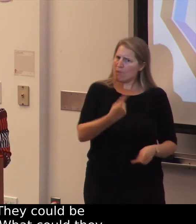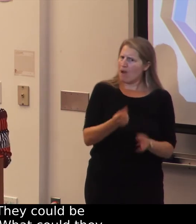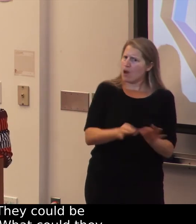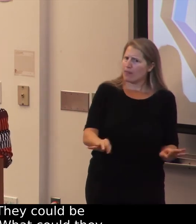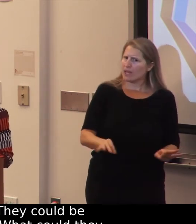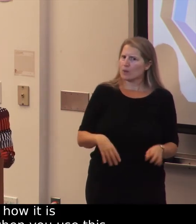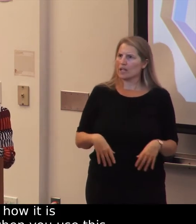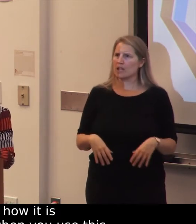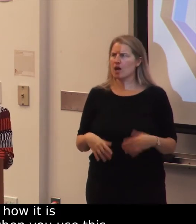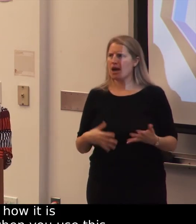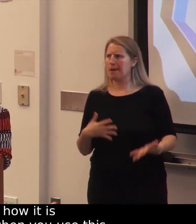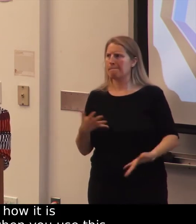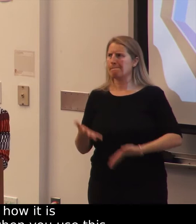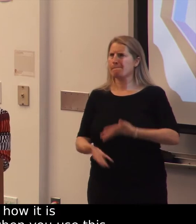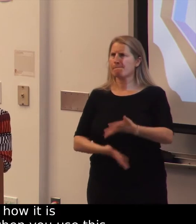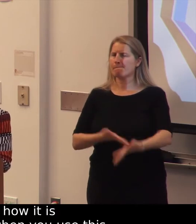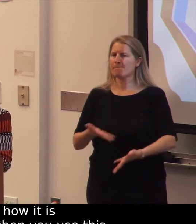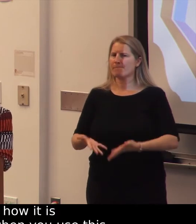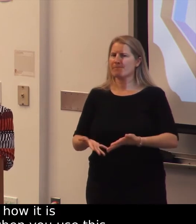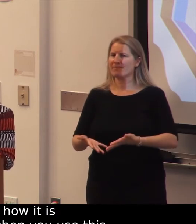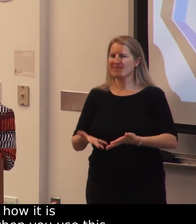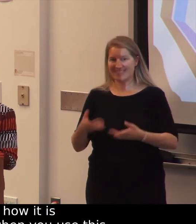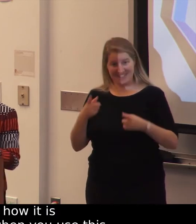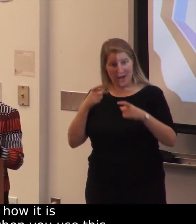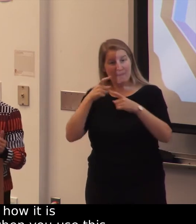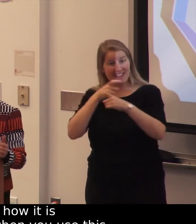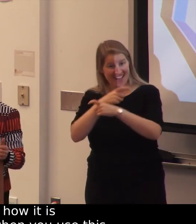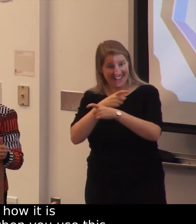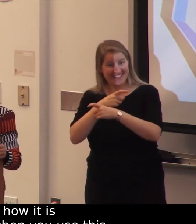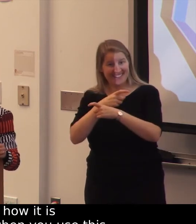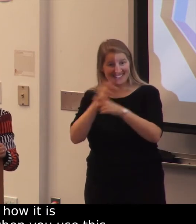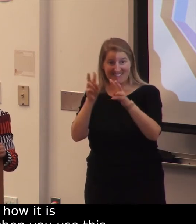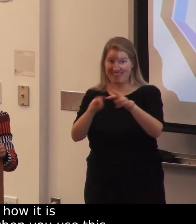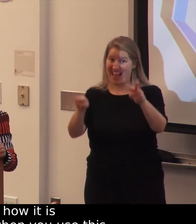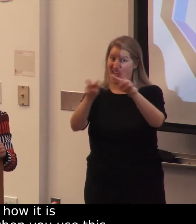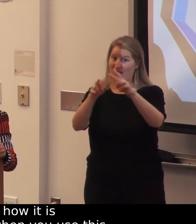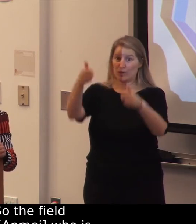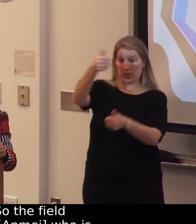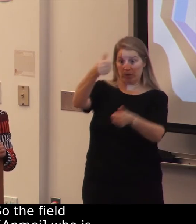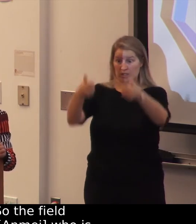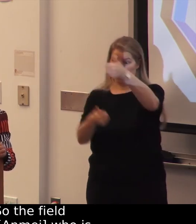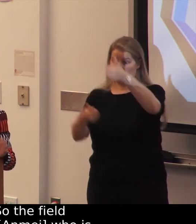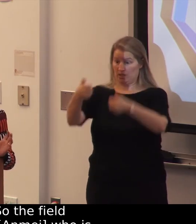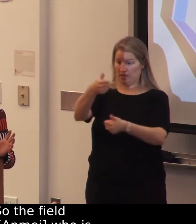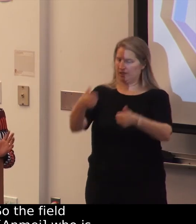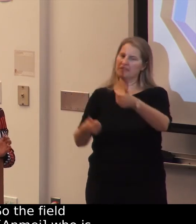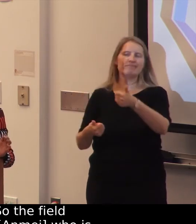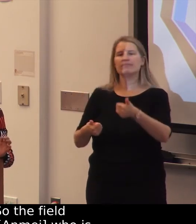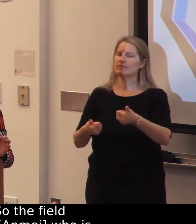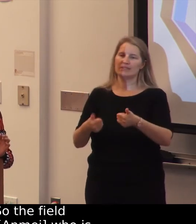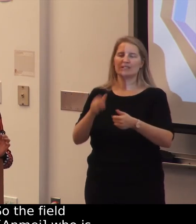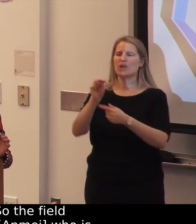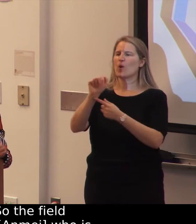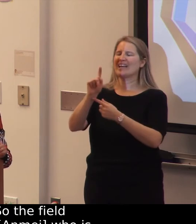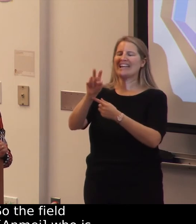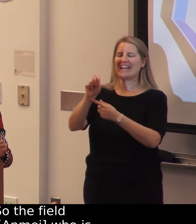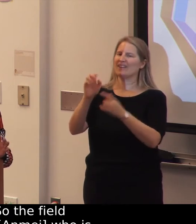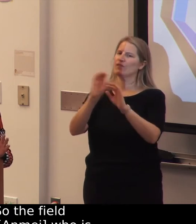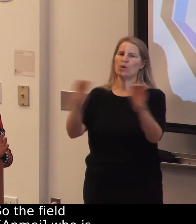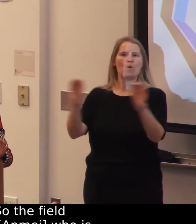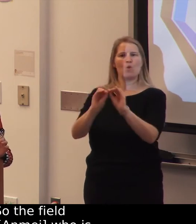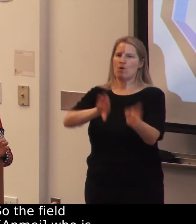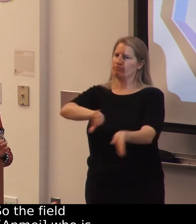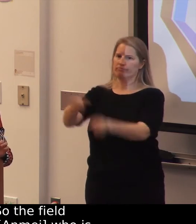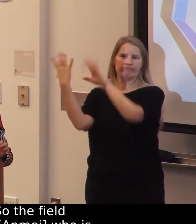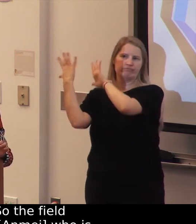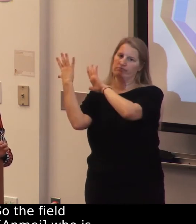what could they be, right? So you notice how it's complicated? When you use this term, it wasn't very useful for us. So the field has changed. And May,